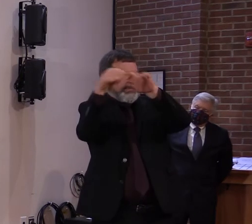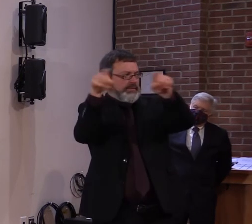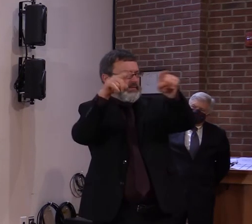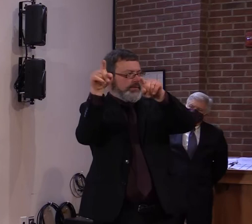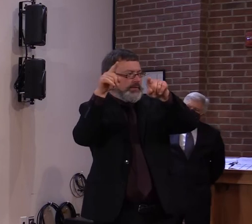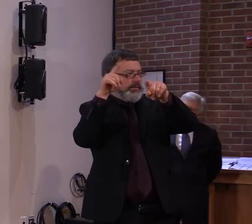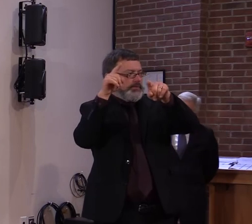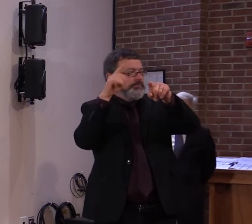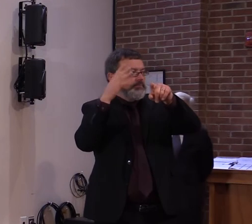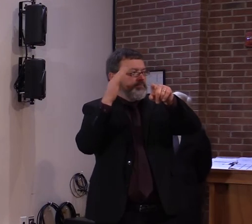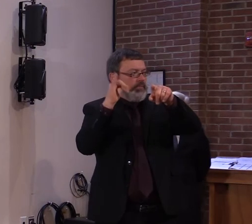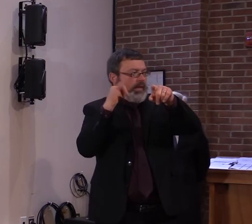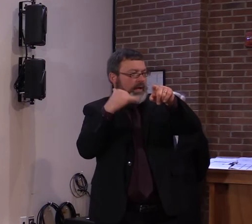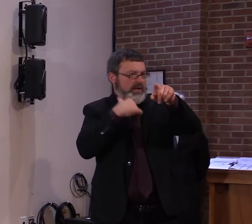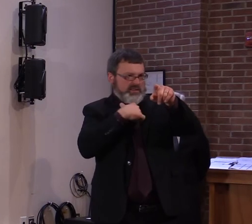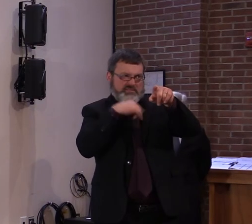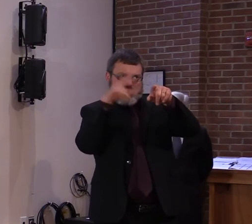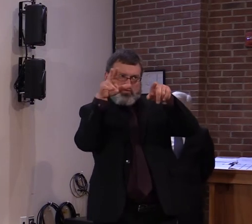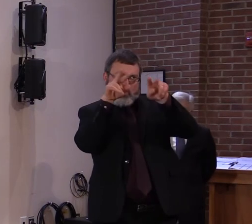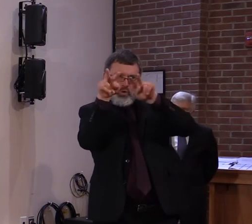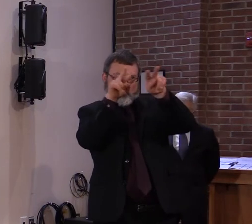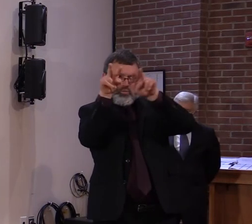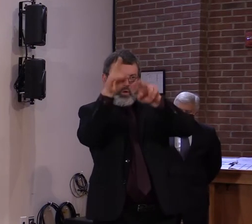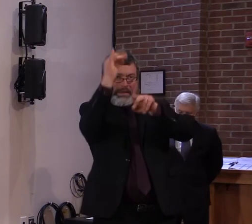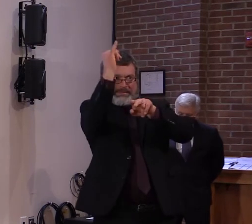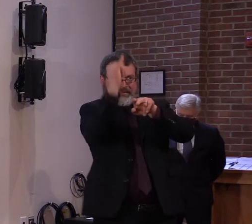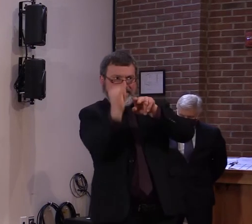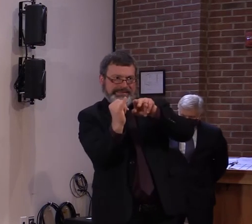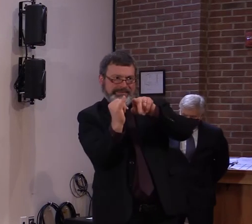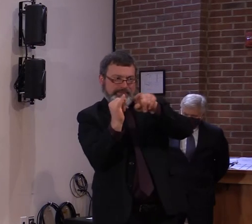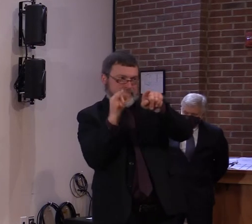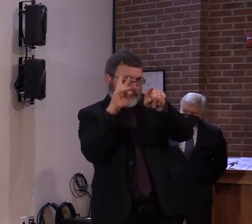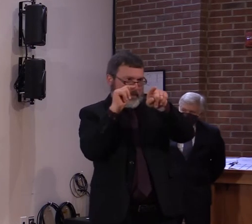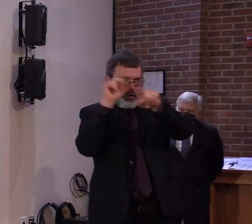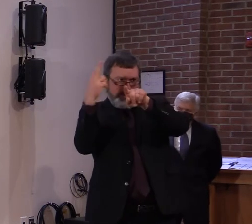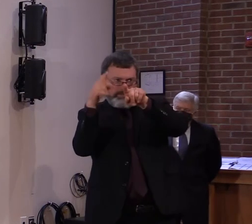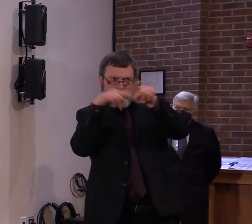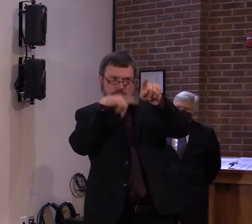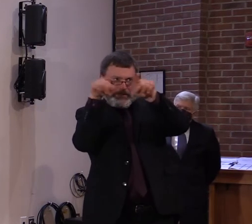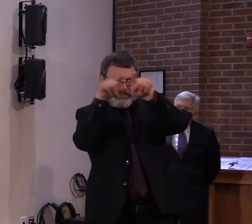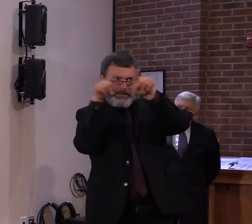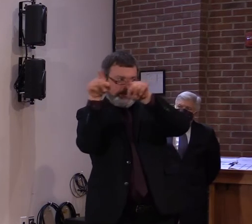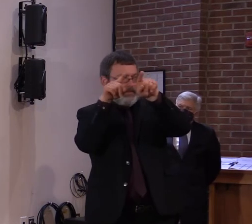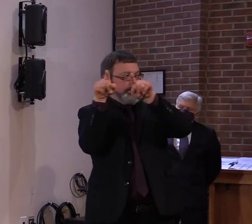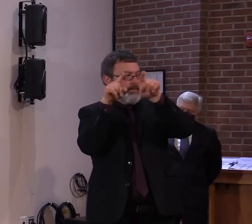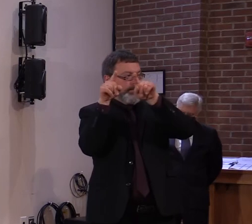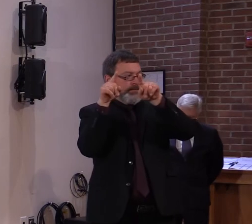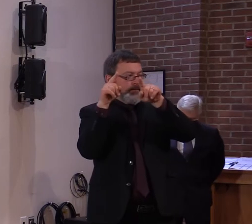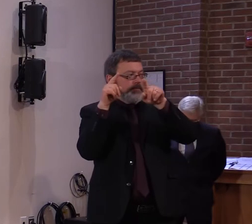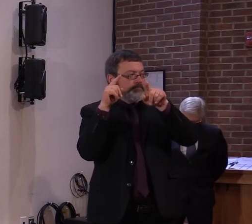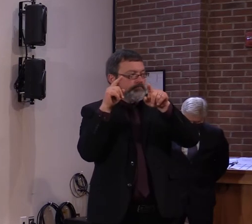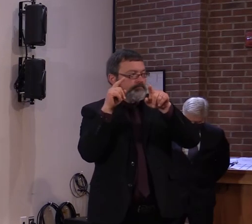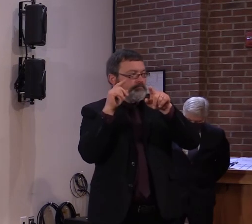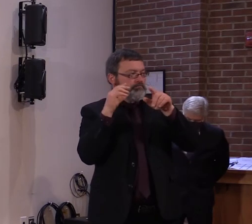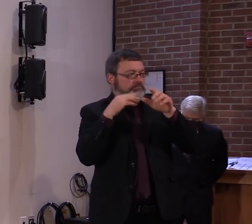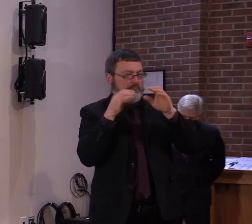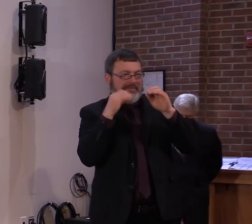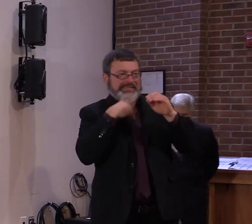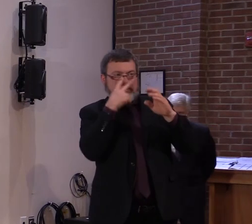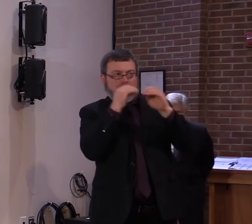we've seen more activity than we're accustomed to, some of which we can definitely correlate